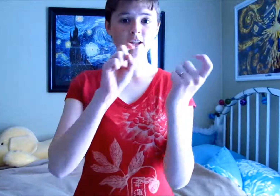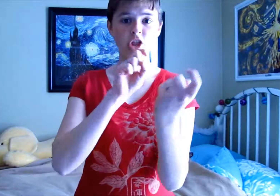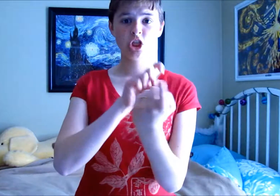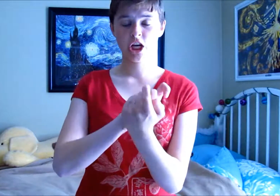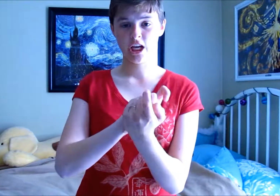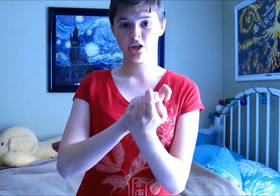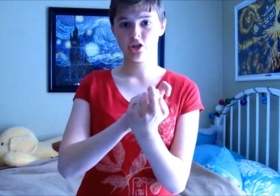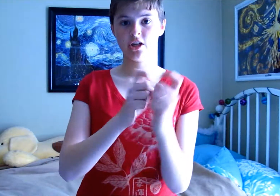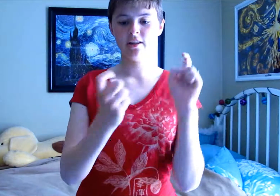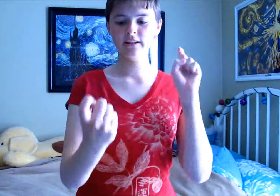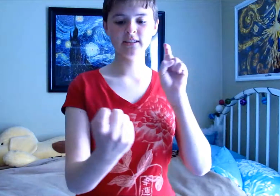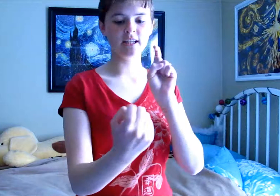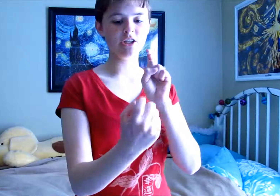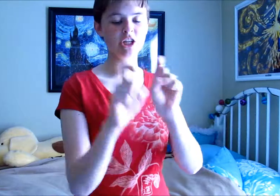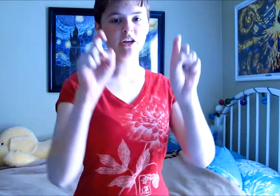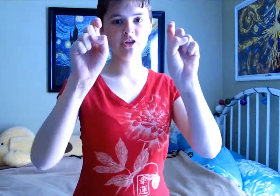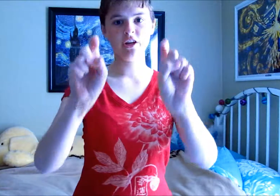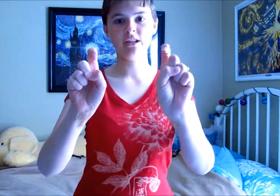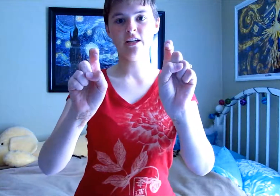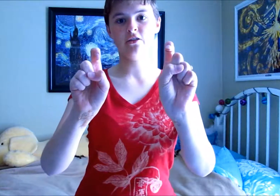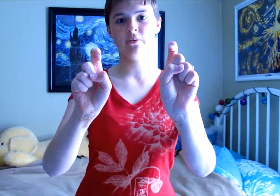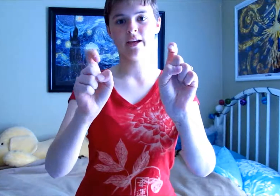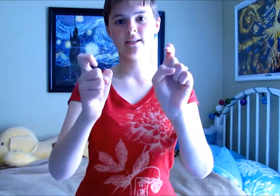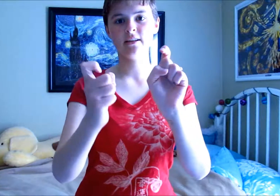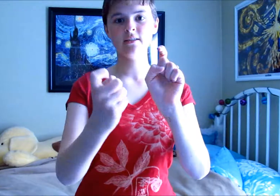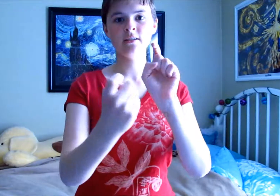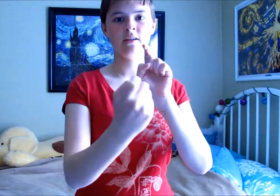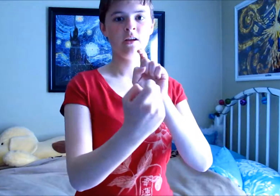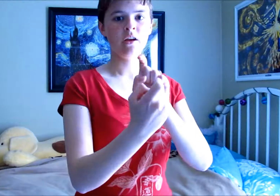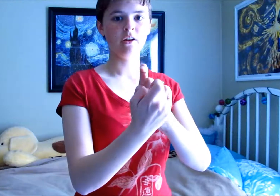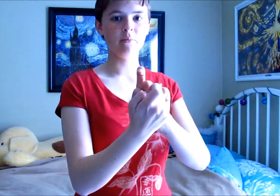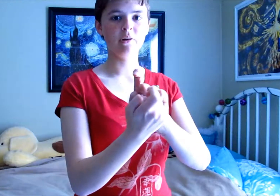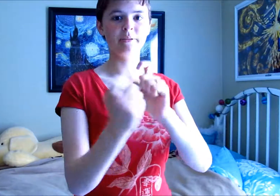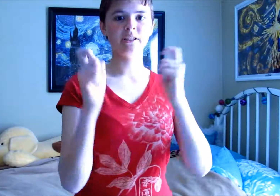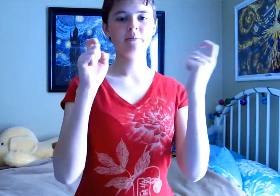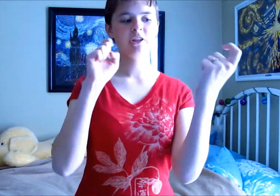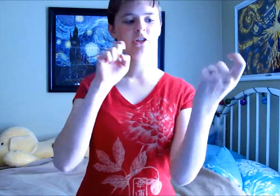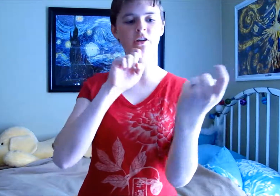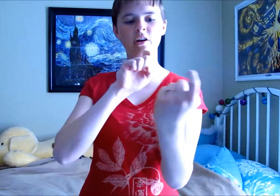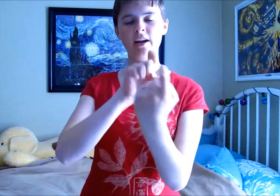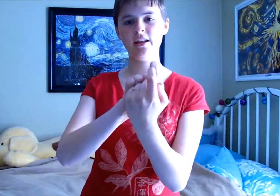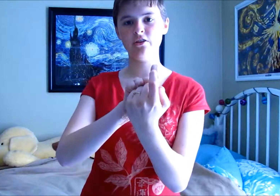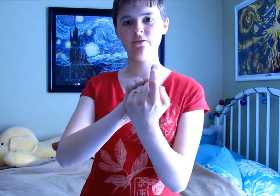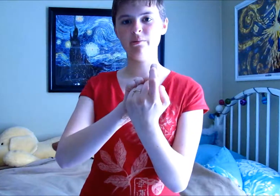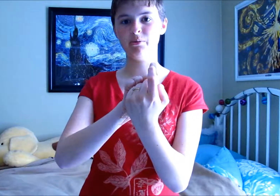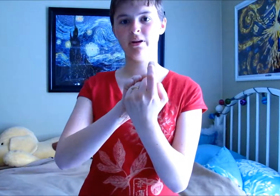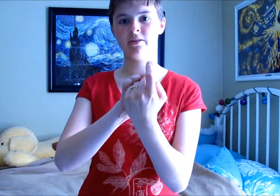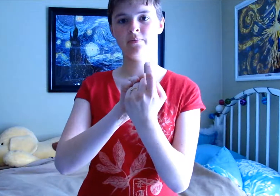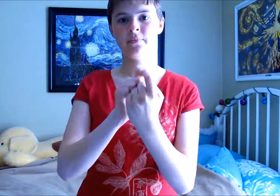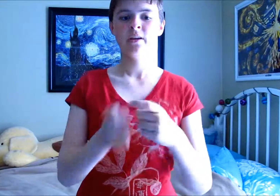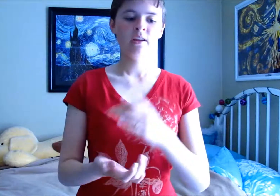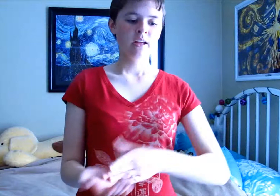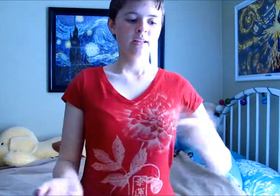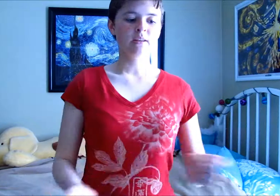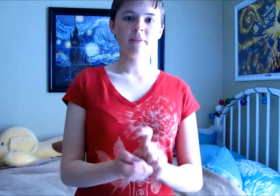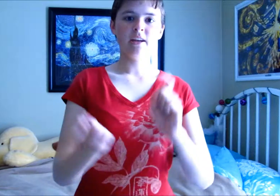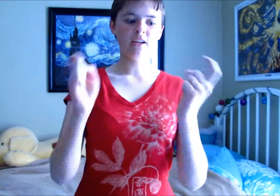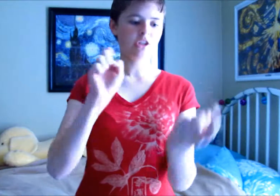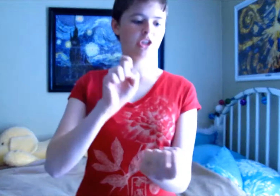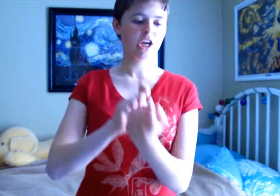has changed. This is sign change. You're going to take two X hands, going to put them on top of each other, and then just flip them around. Something has